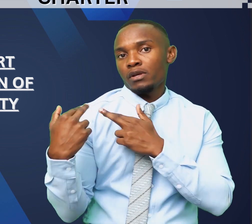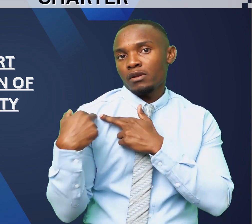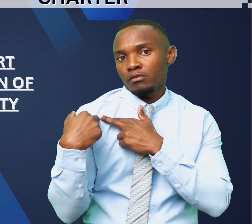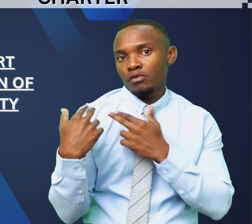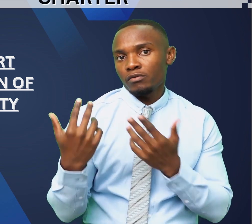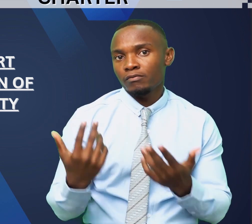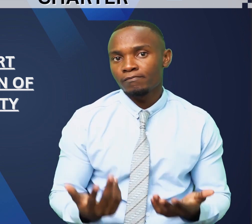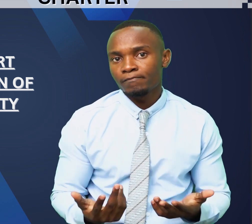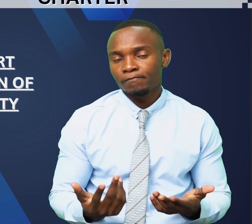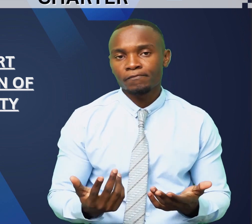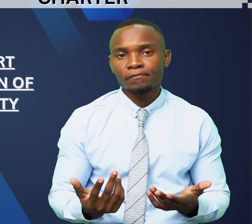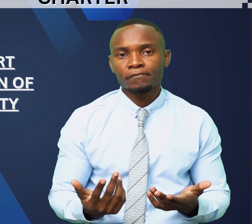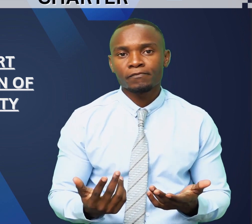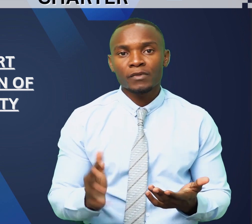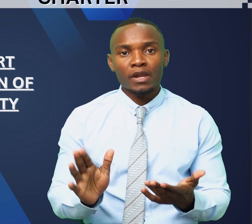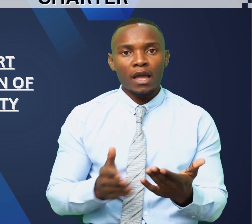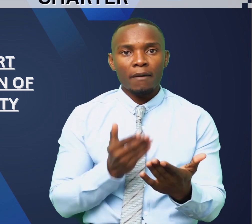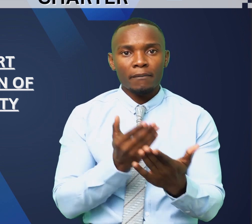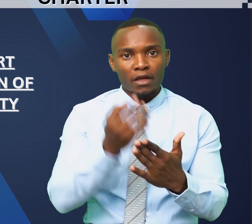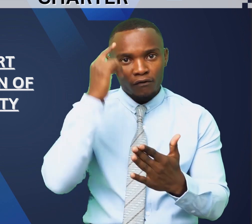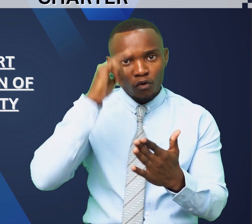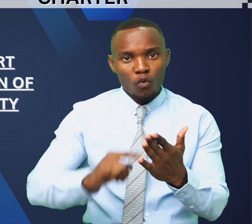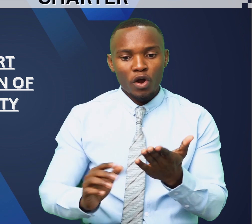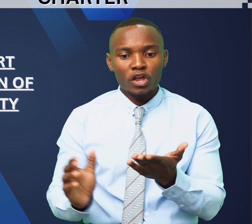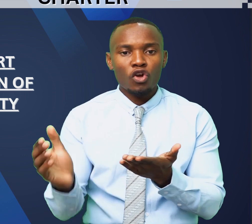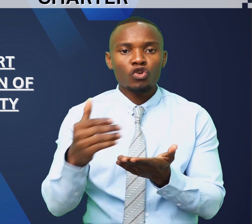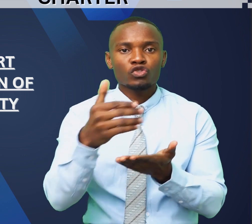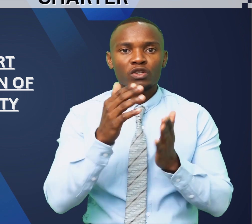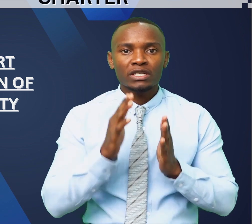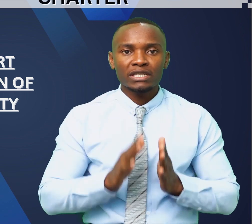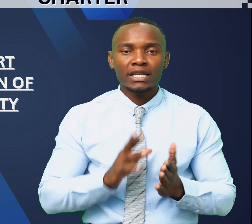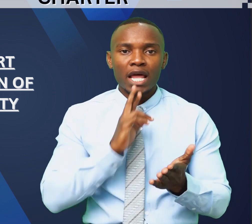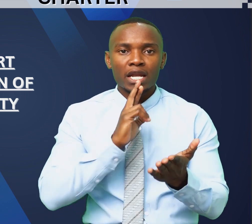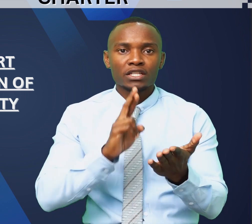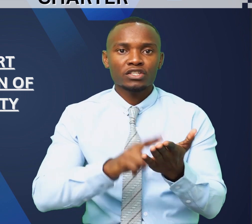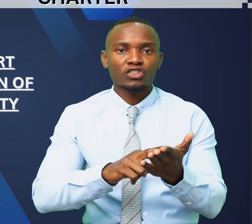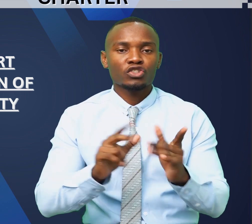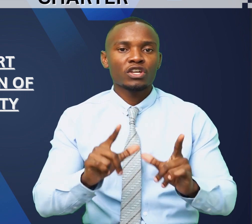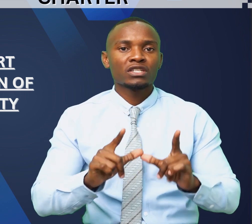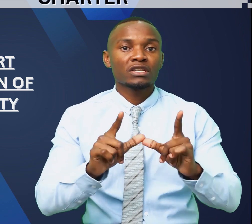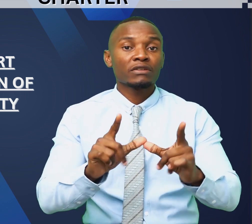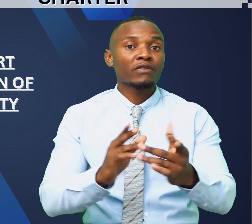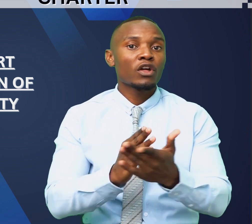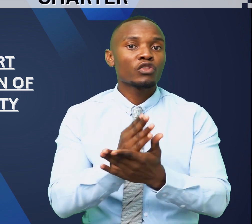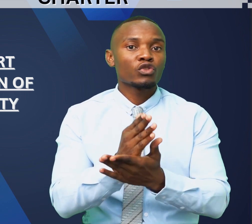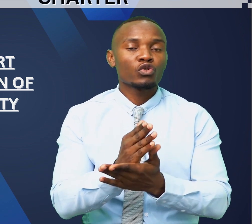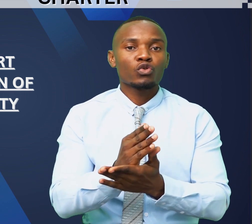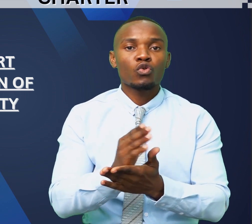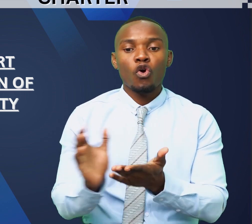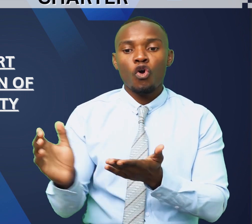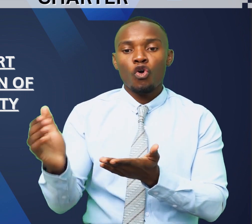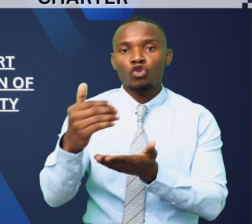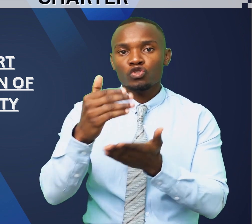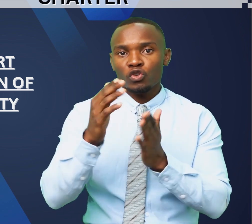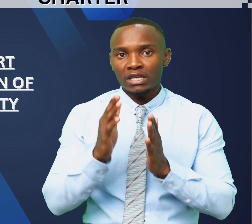obligation: apply for consolidator registration certificate through